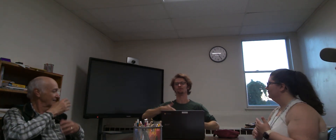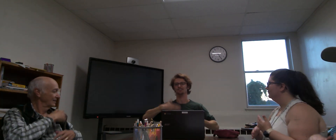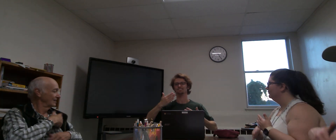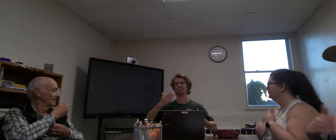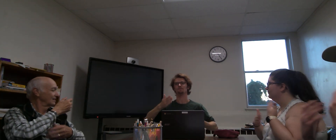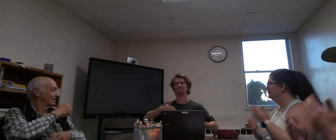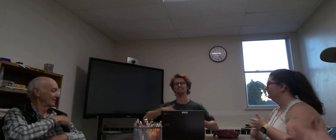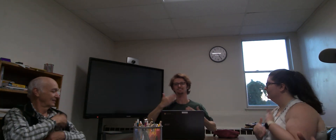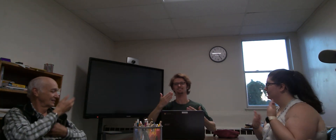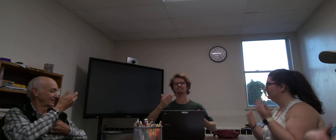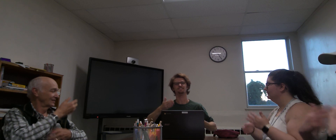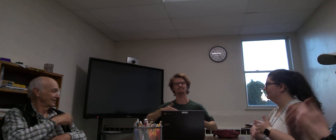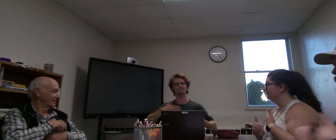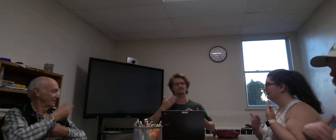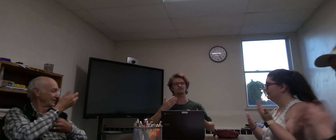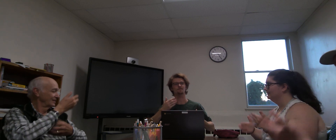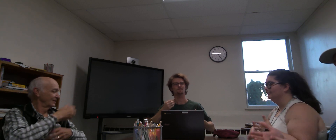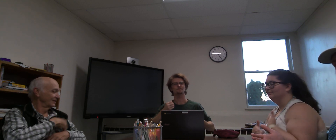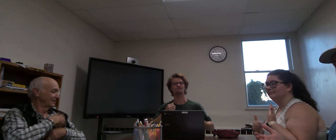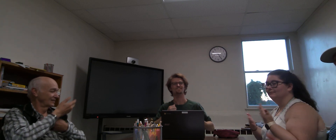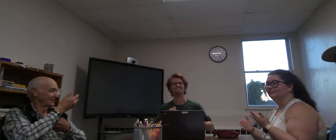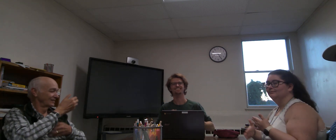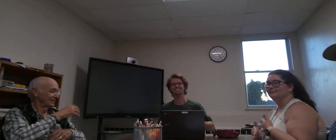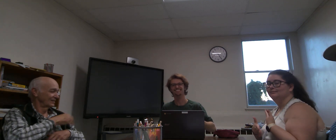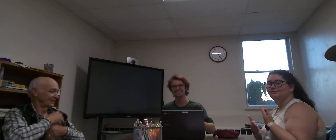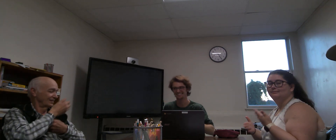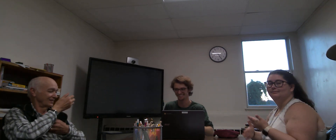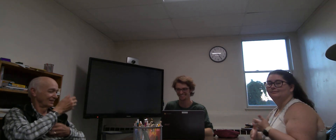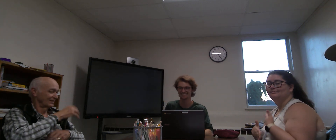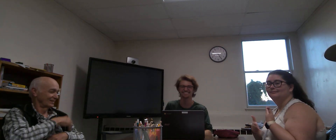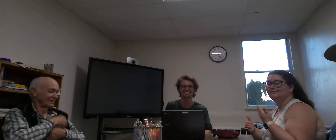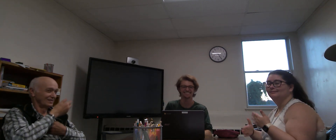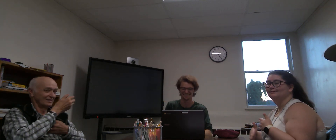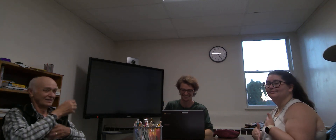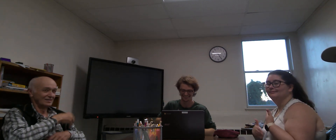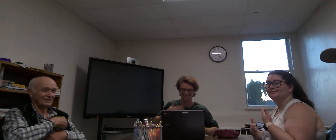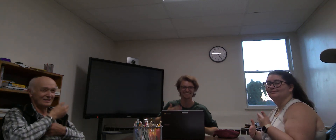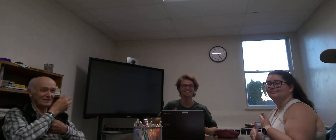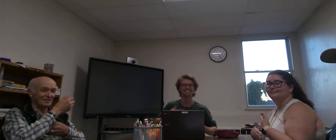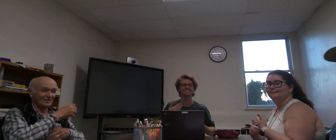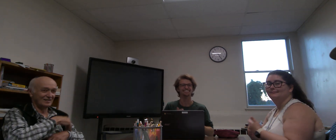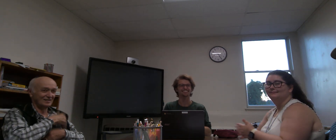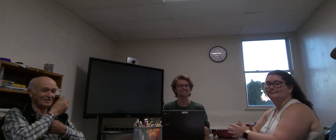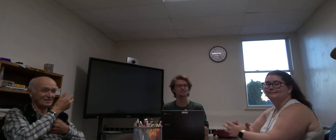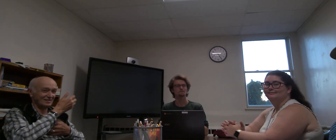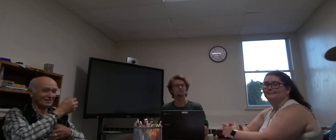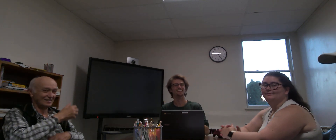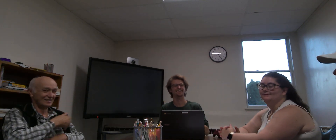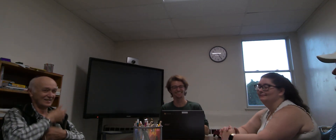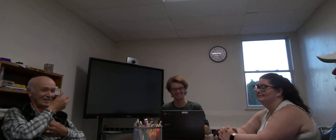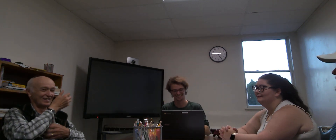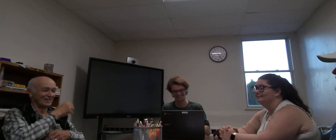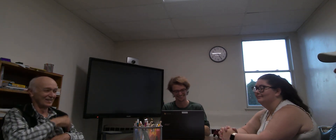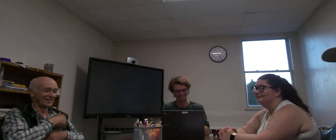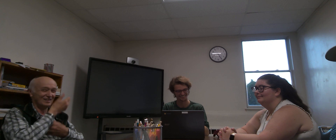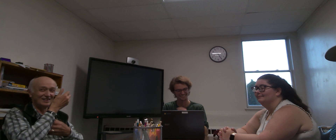upwards, happy. Oh, yeah. I forgot to. This is, I was like, what is it? What is it? I sat here doing it,